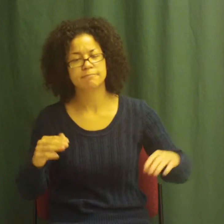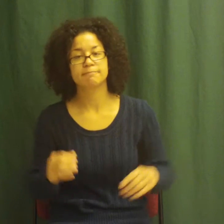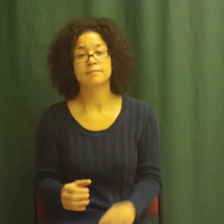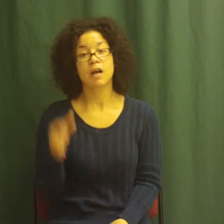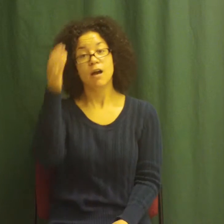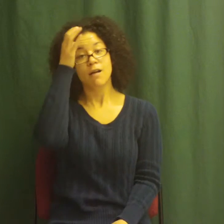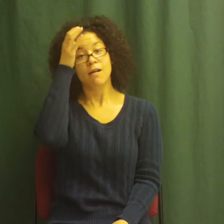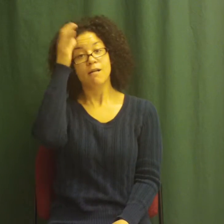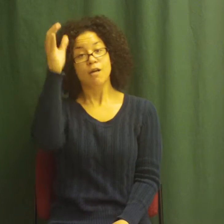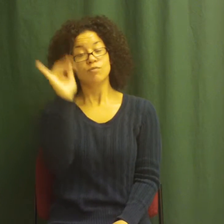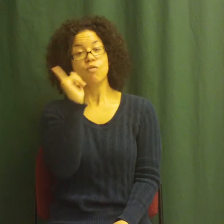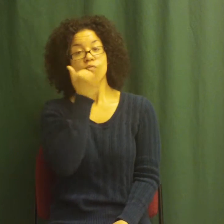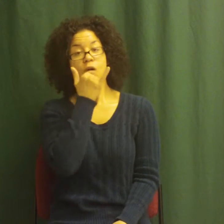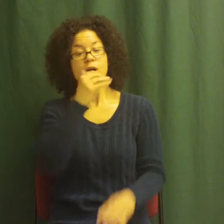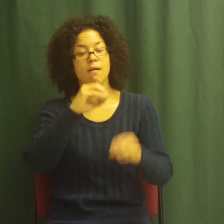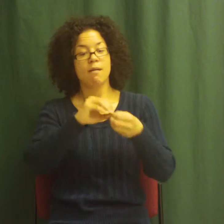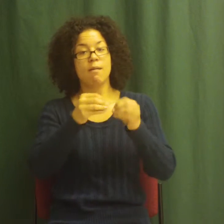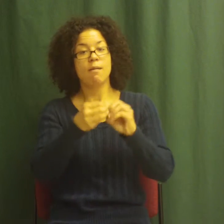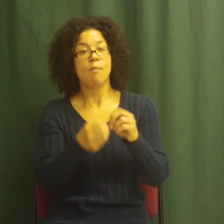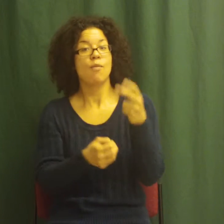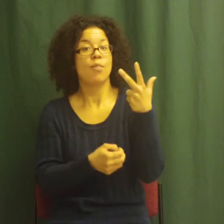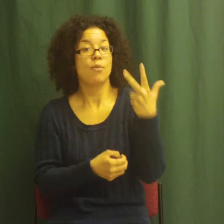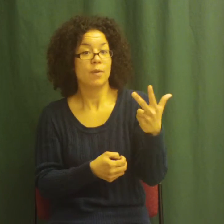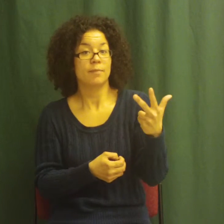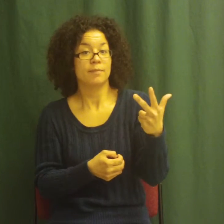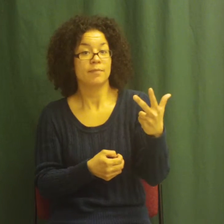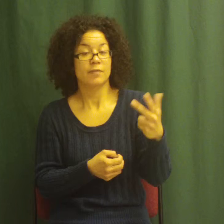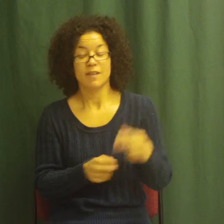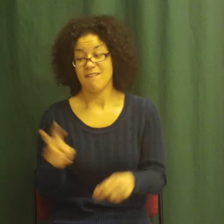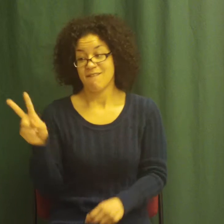The Vikings were unusually bloodthirsty and barbarian.